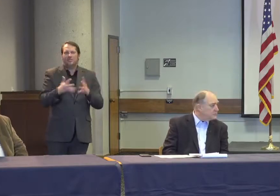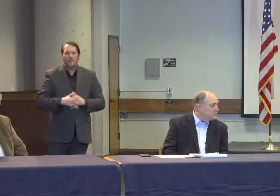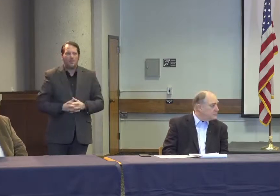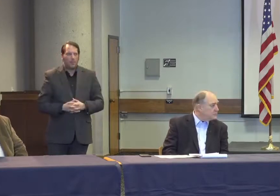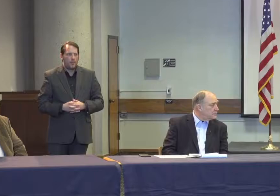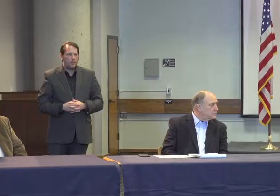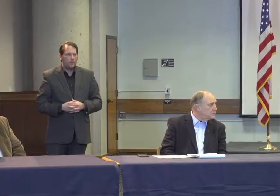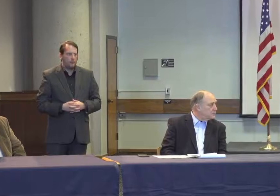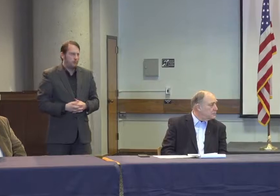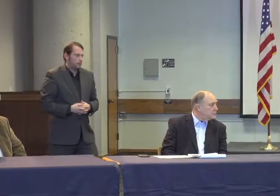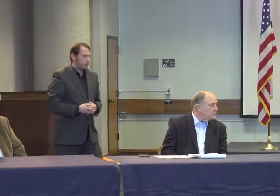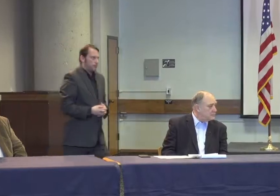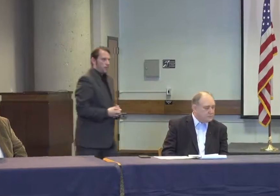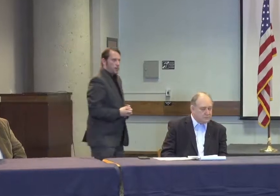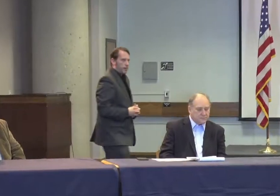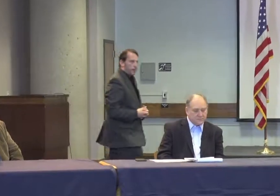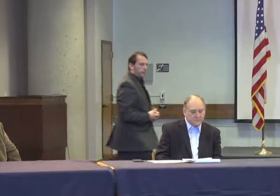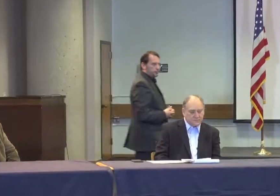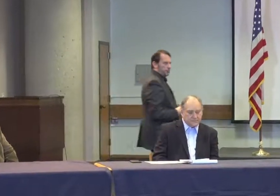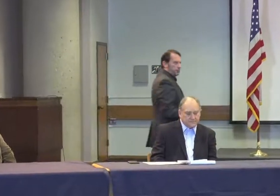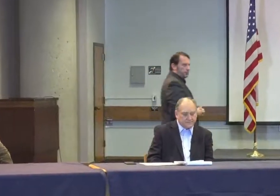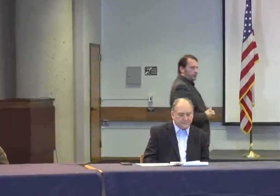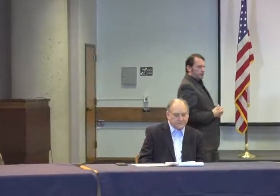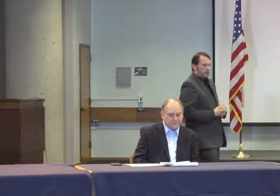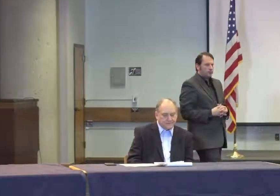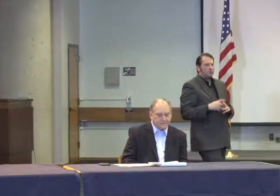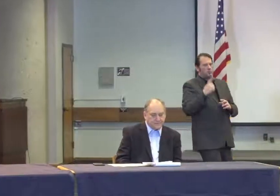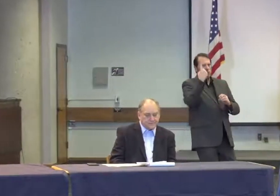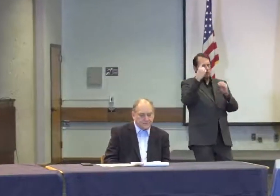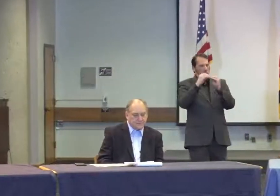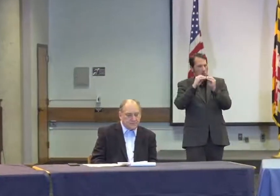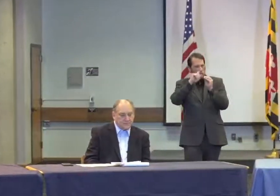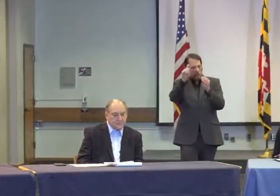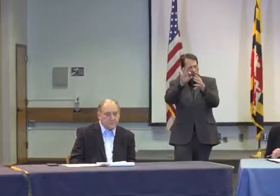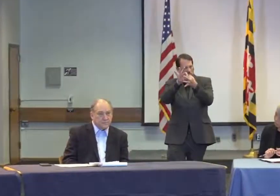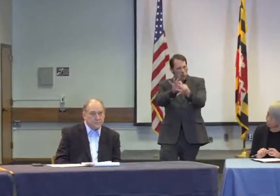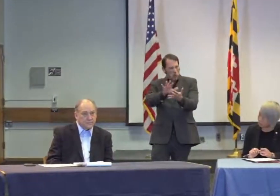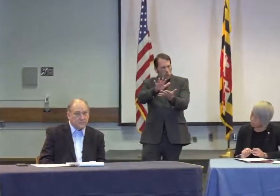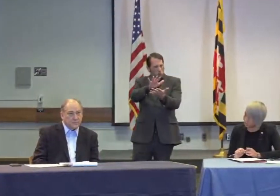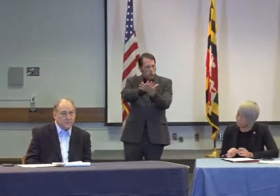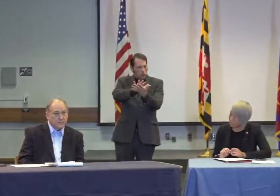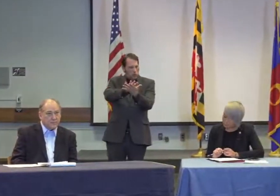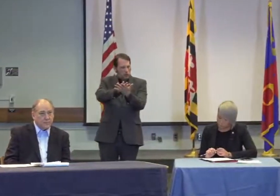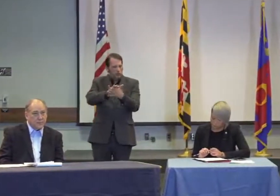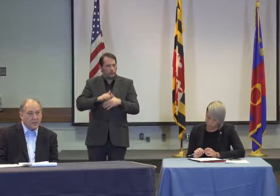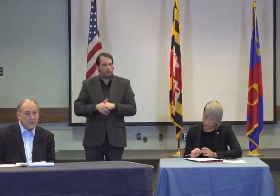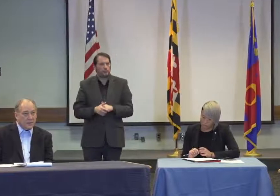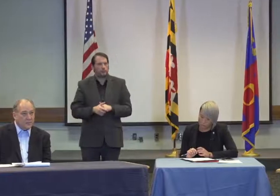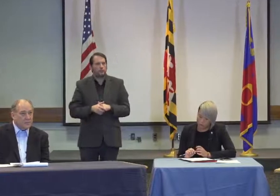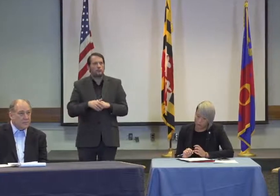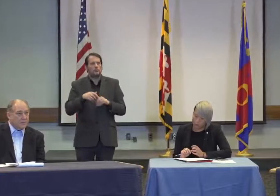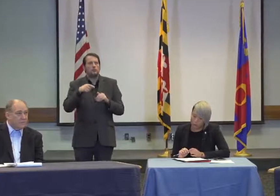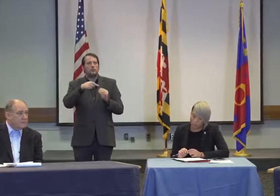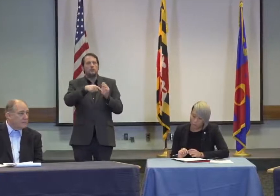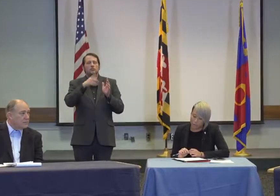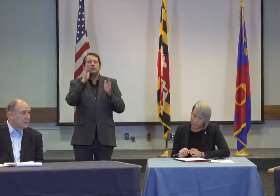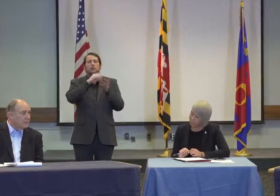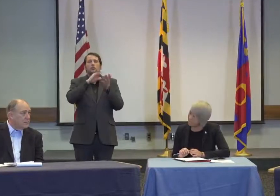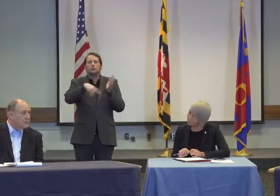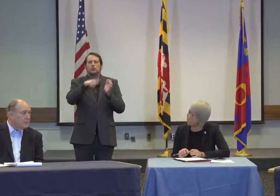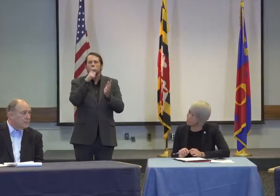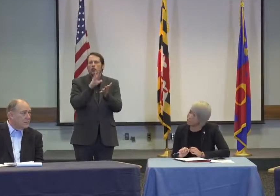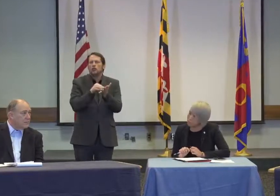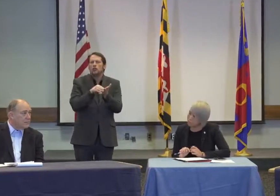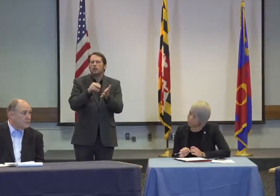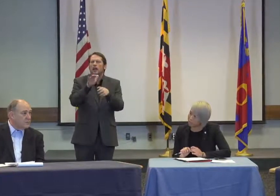more question about the schools. How are students who are English as a second language learners or have learning